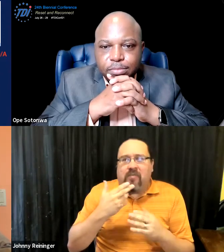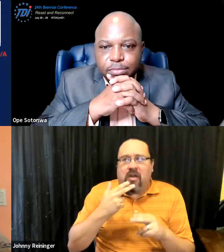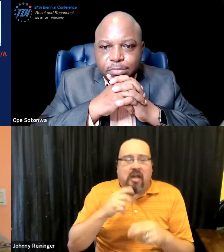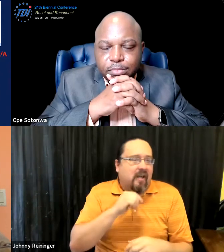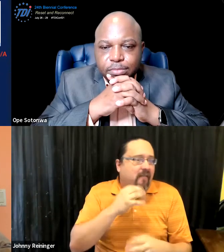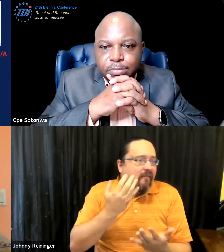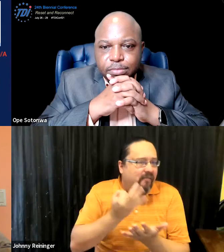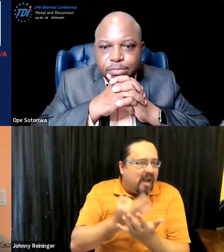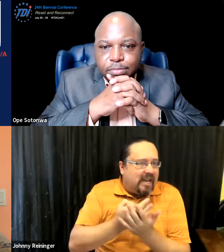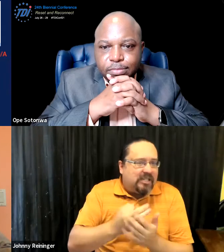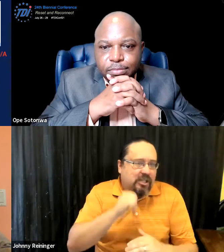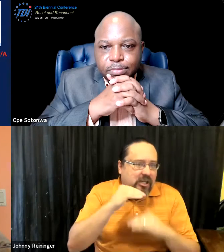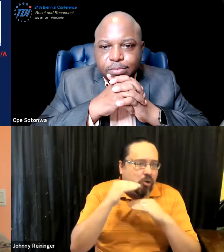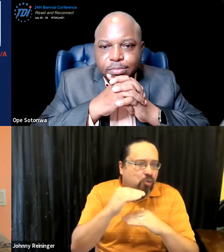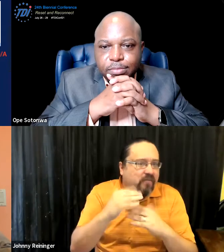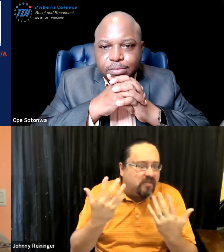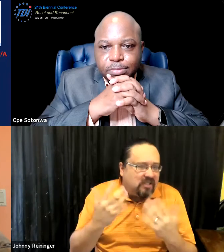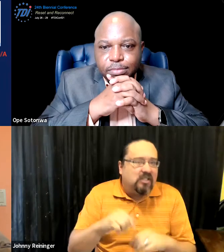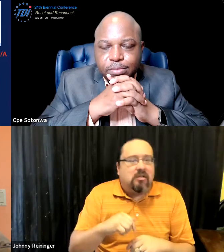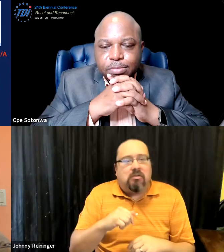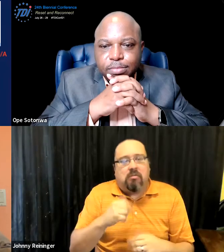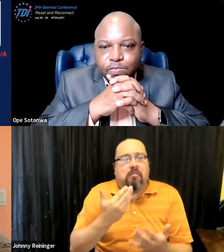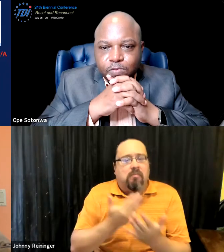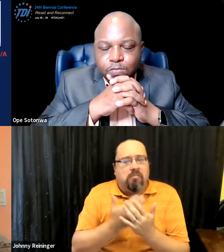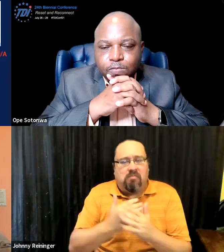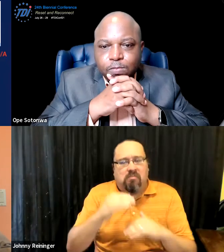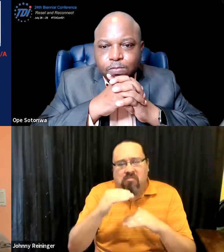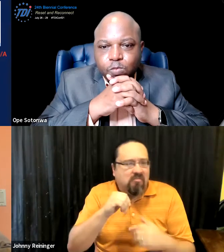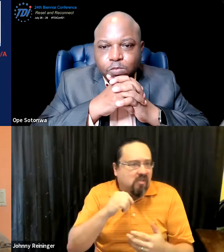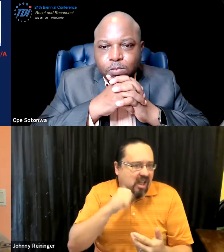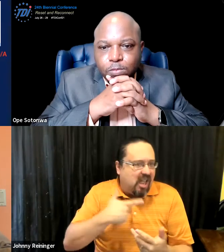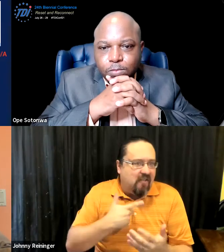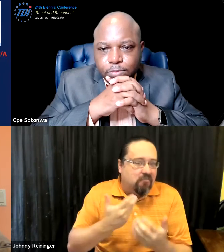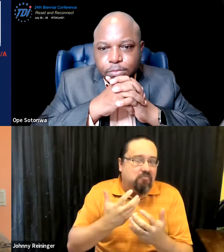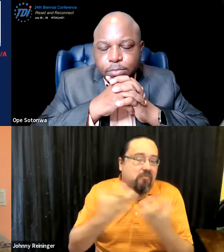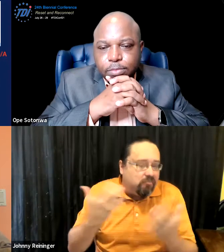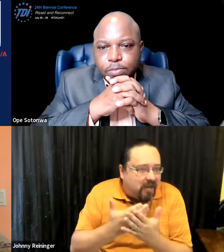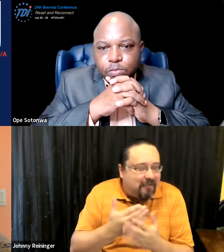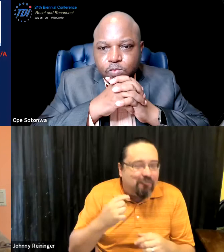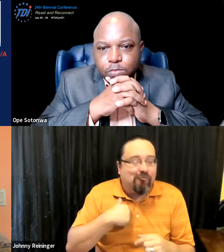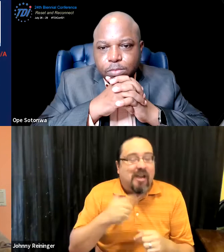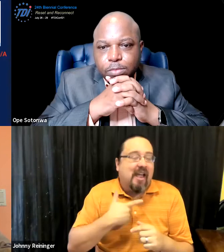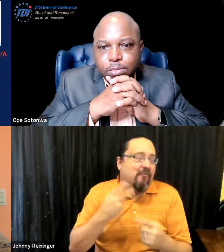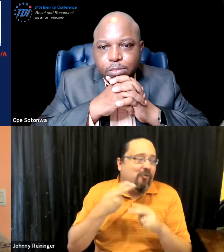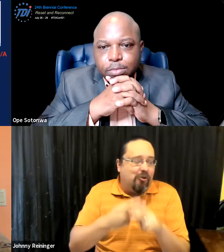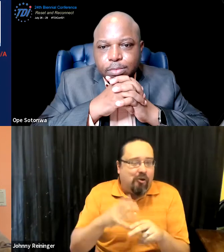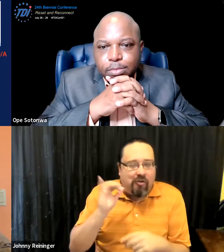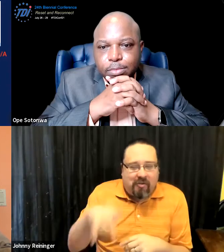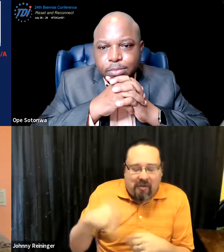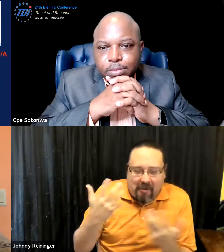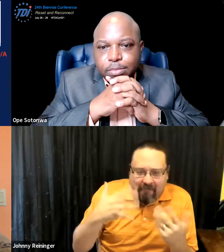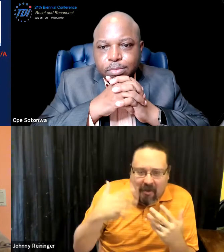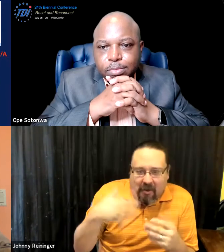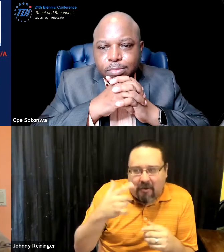us who we are financially restricted and we just don't have a lot of